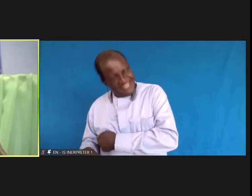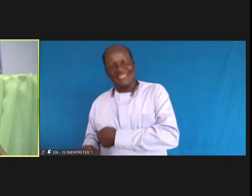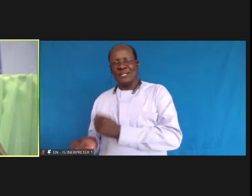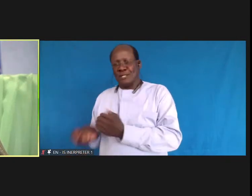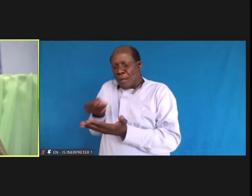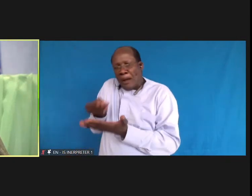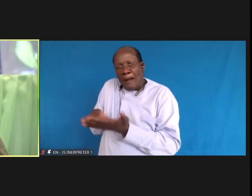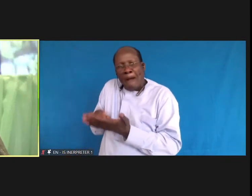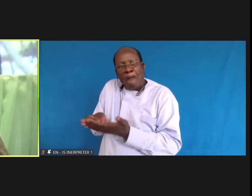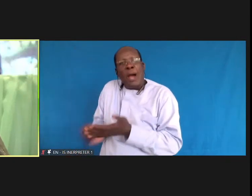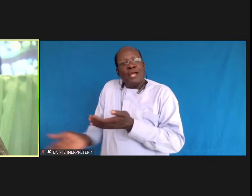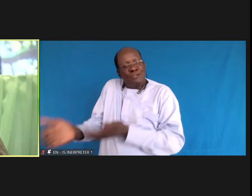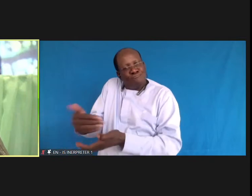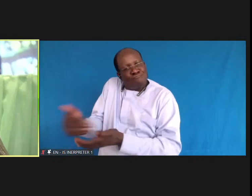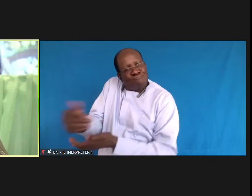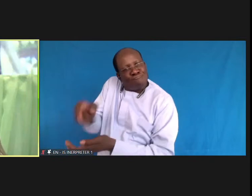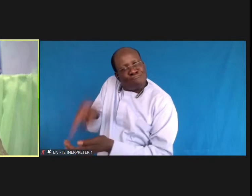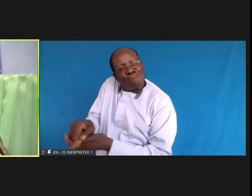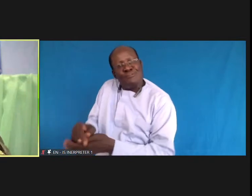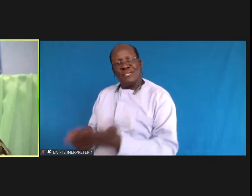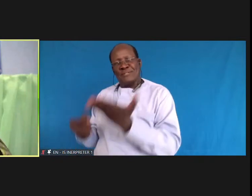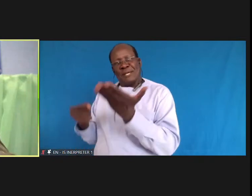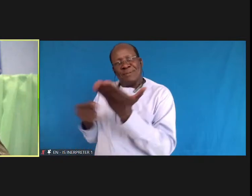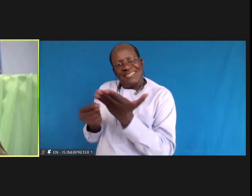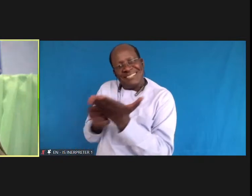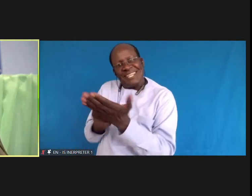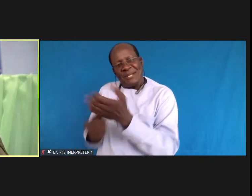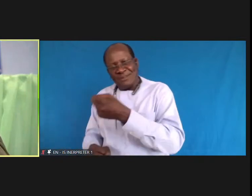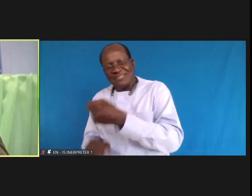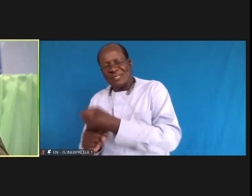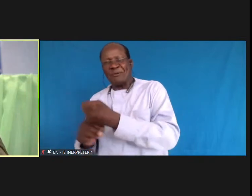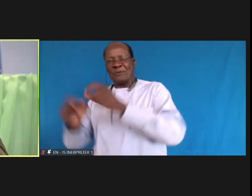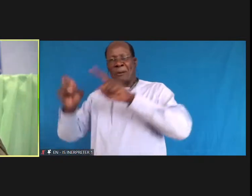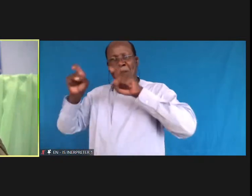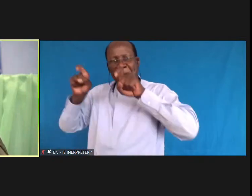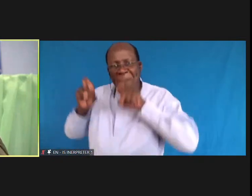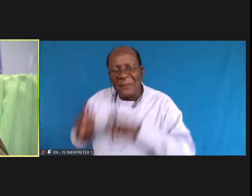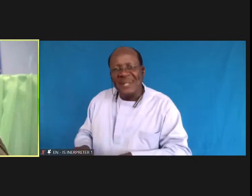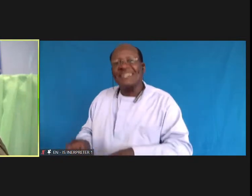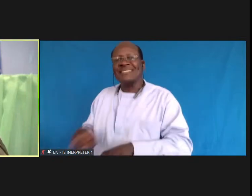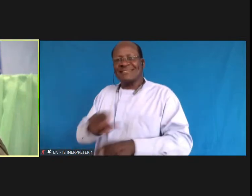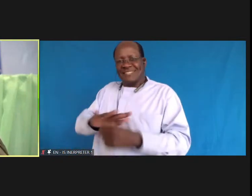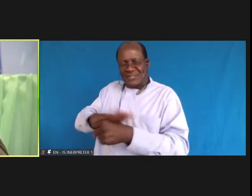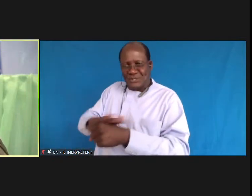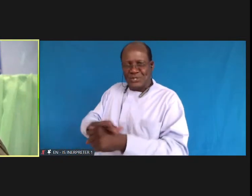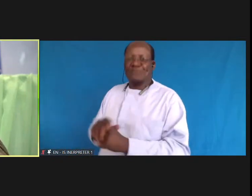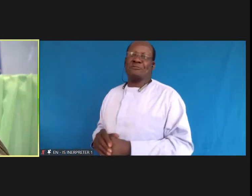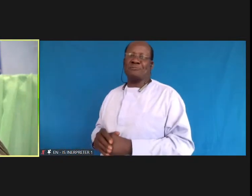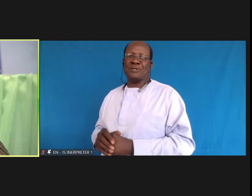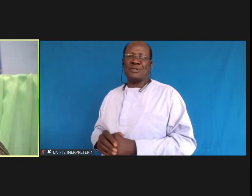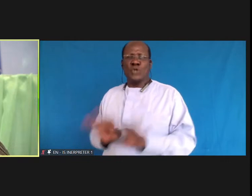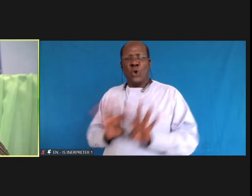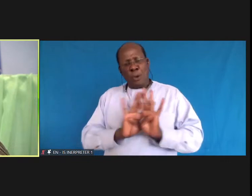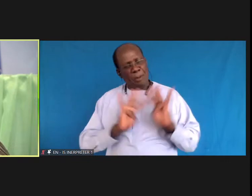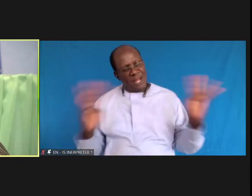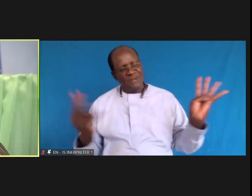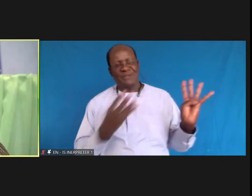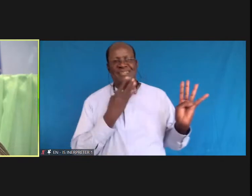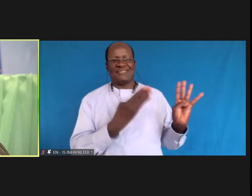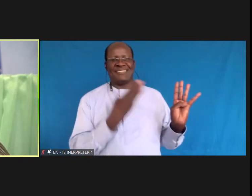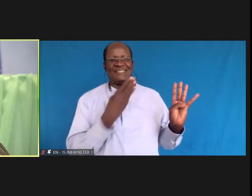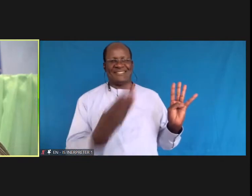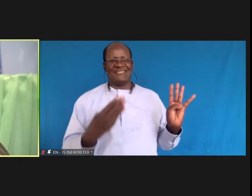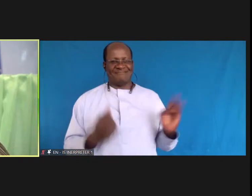technical advisors as well. So we thank you very much, dear panelists, and I would also like to thank the participants who